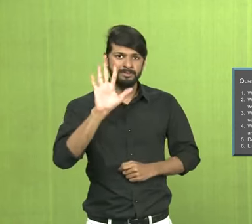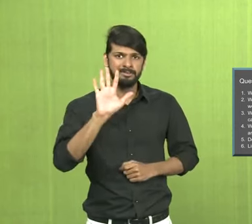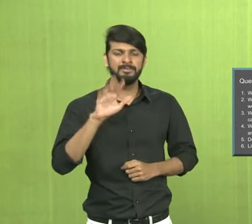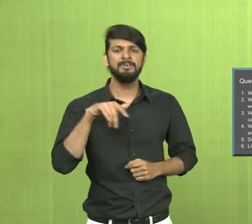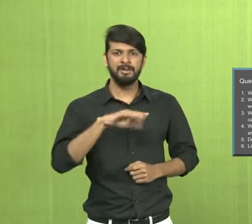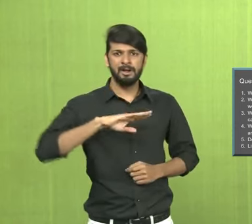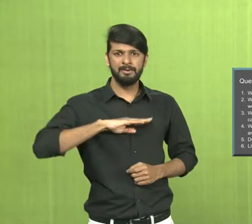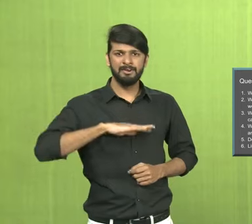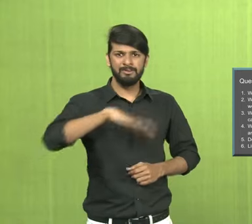question number 5.